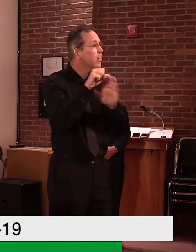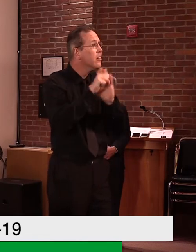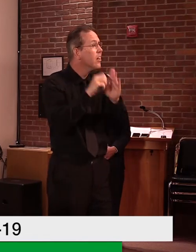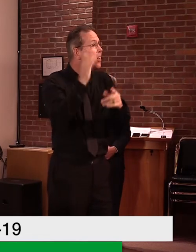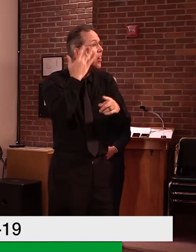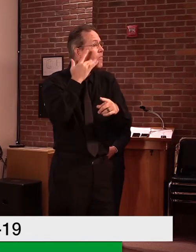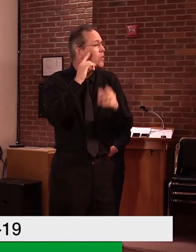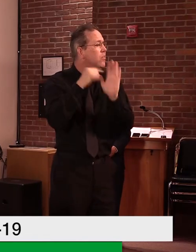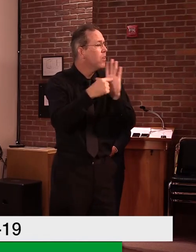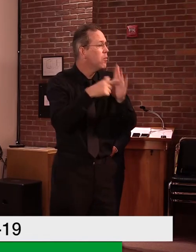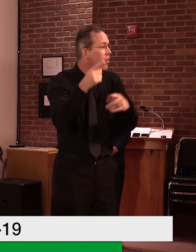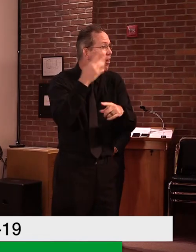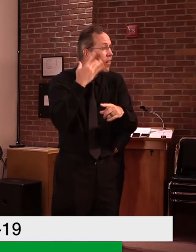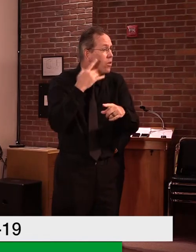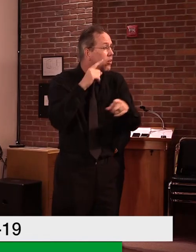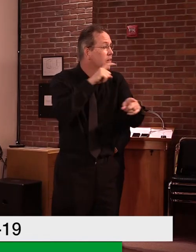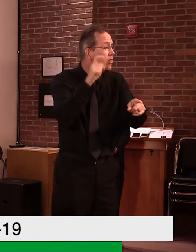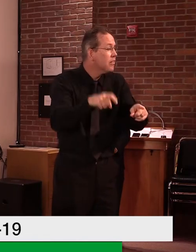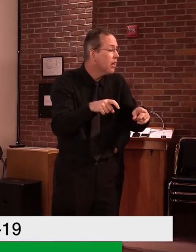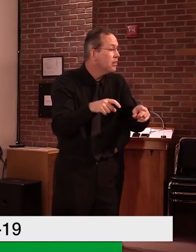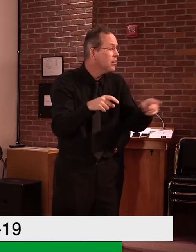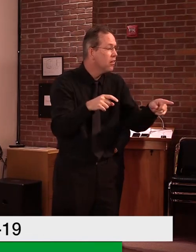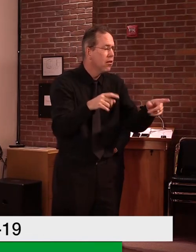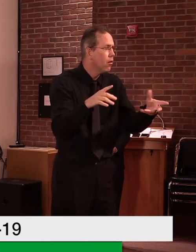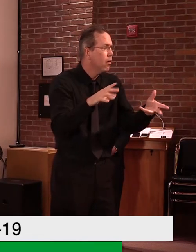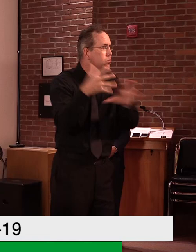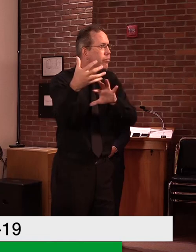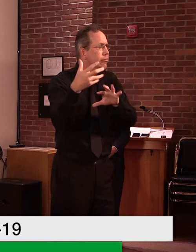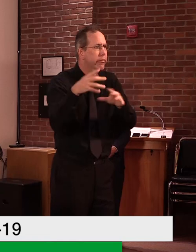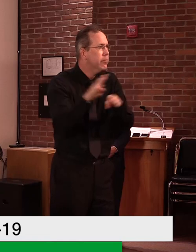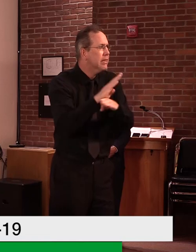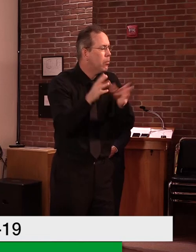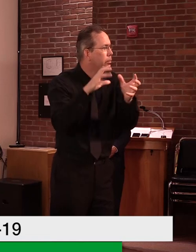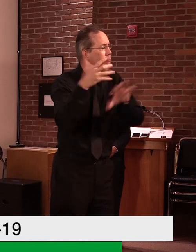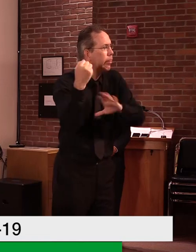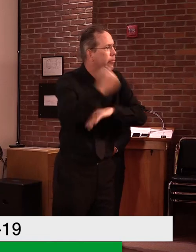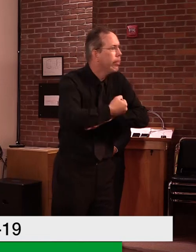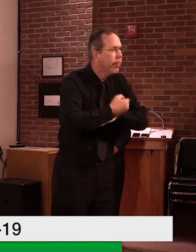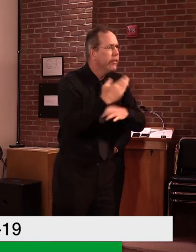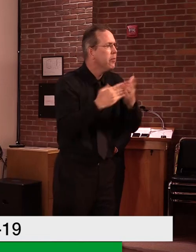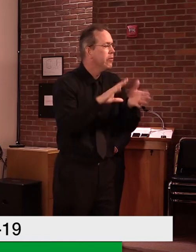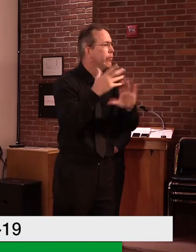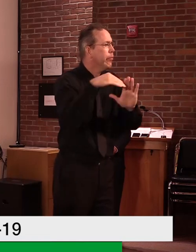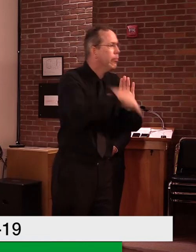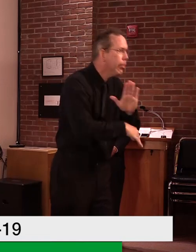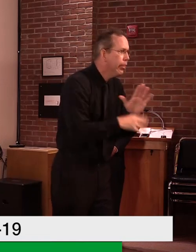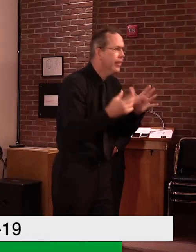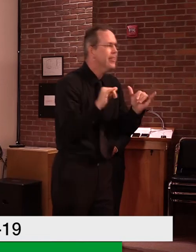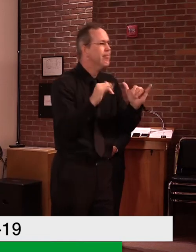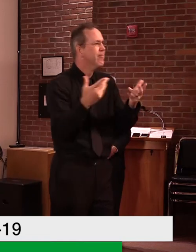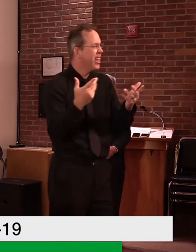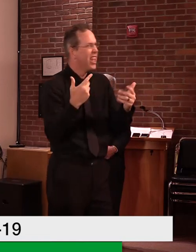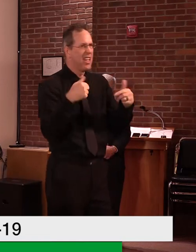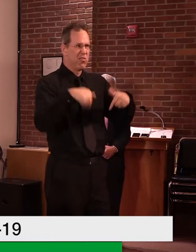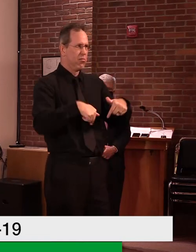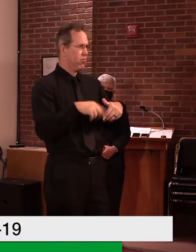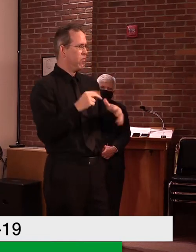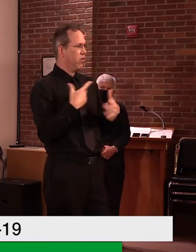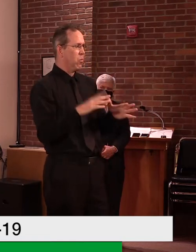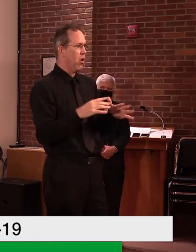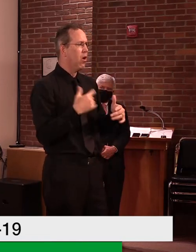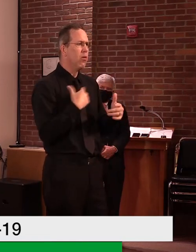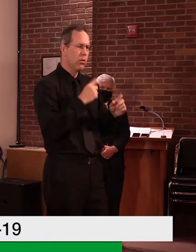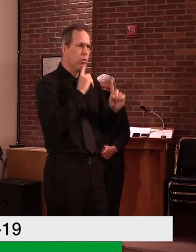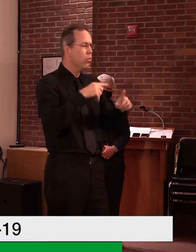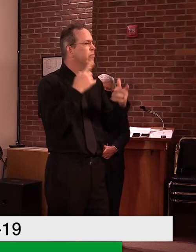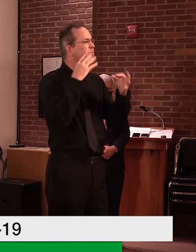and Texas. That's why today I signed an order that will take effect August 1, which will strengthen our